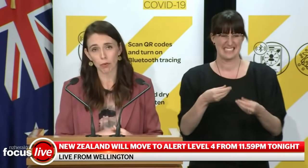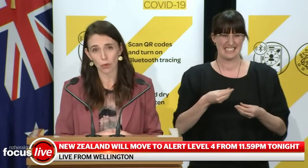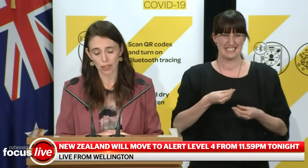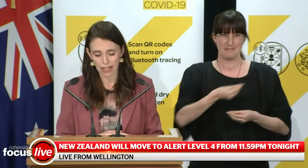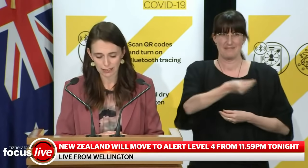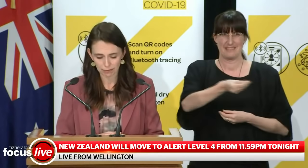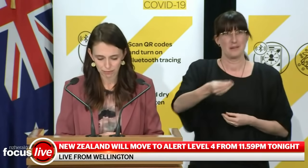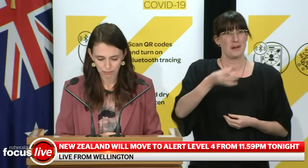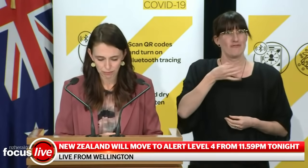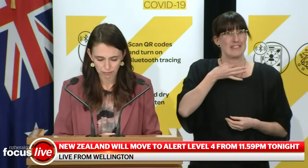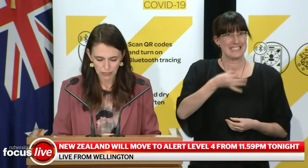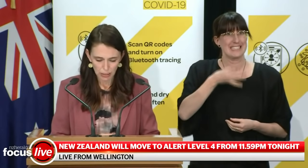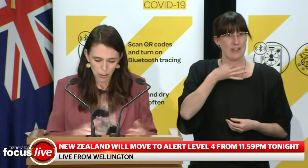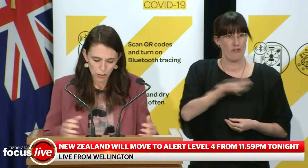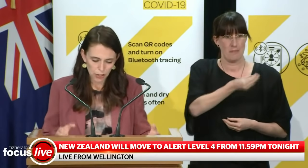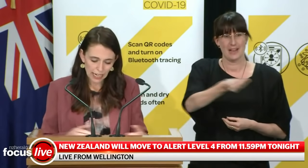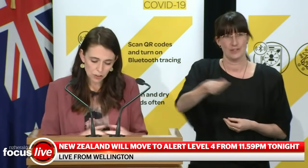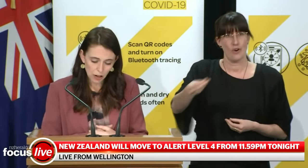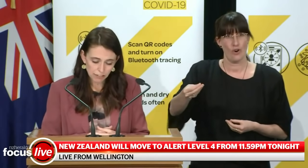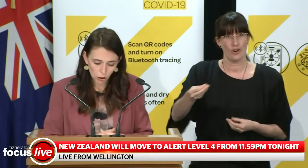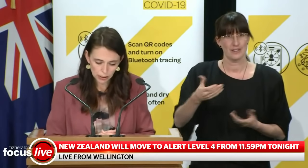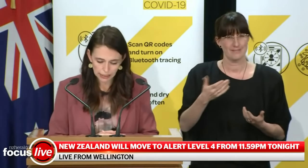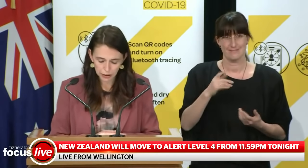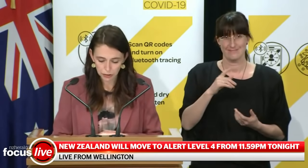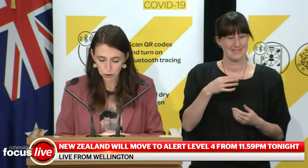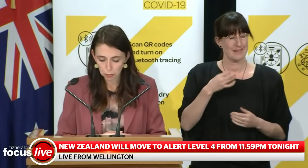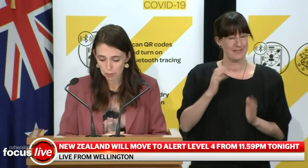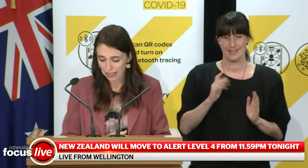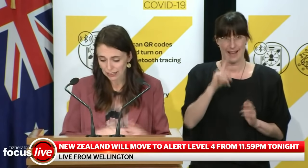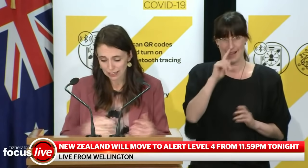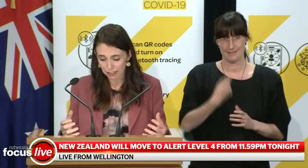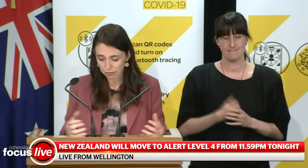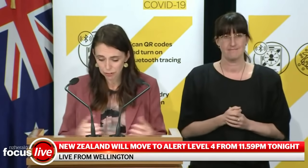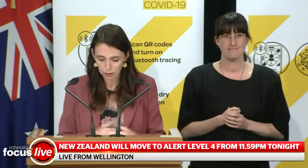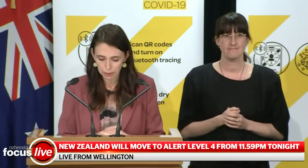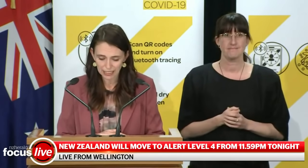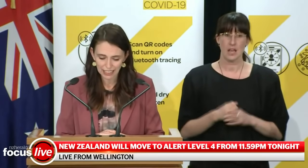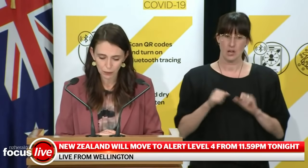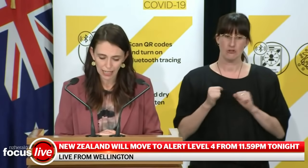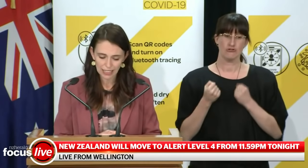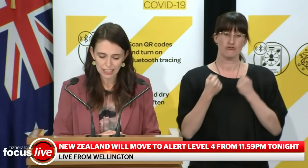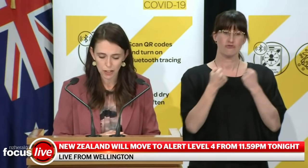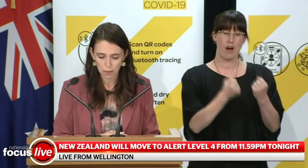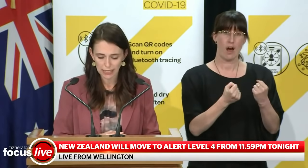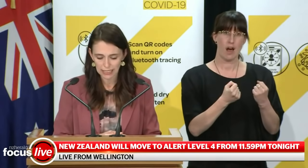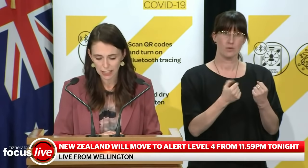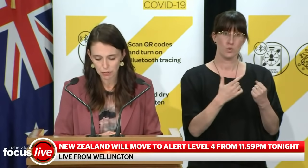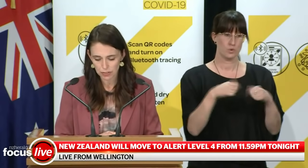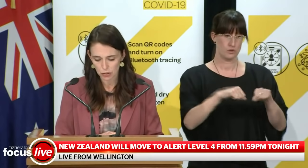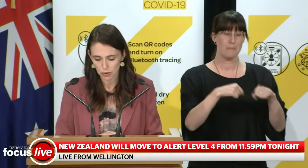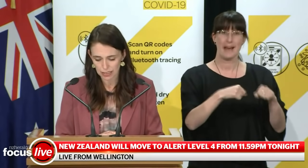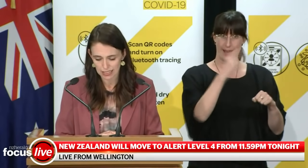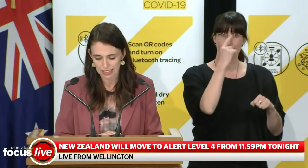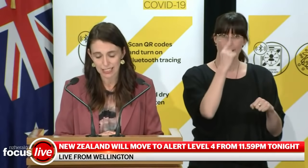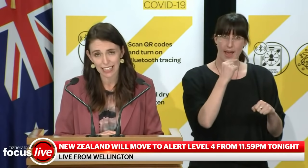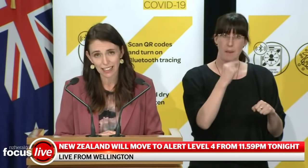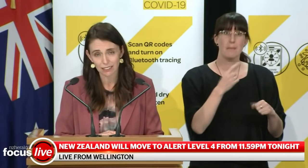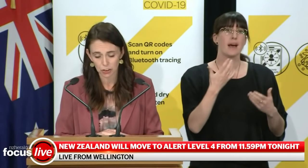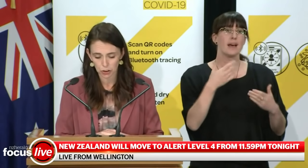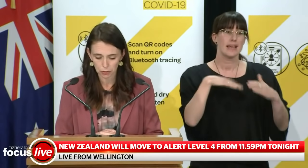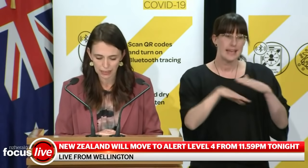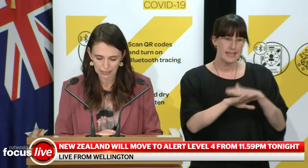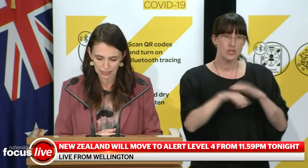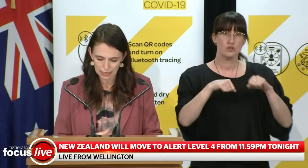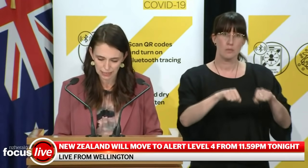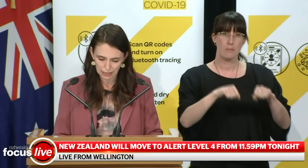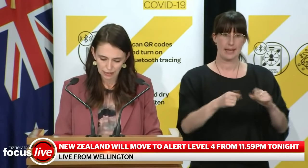cannot afford that. You can drive locally to your supermarket to get food, but again, we ask that you maintain your physical distance, again,